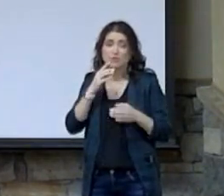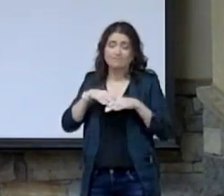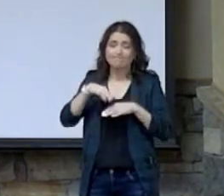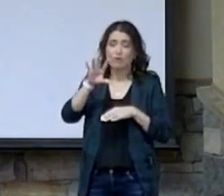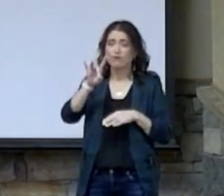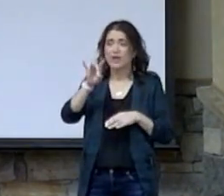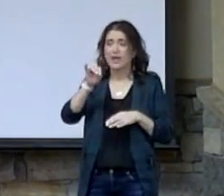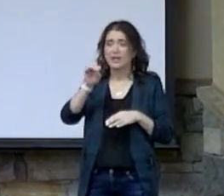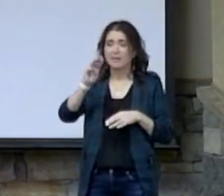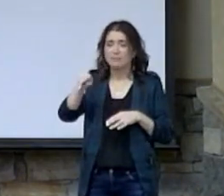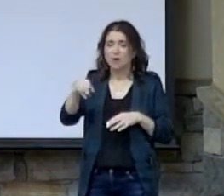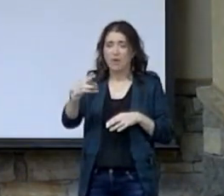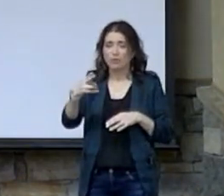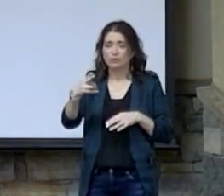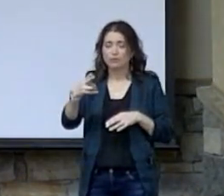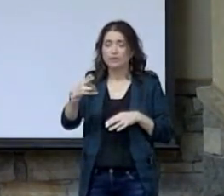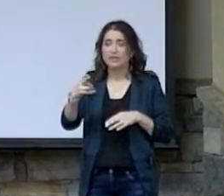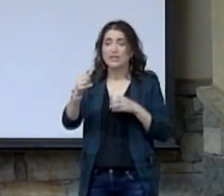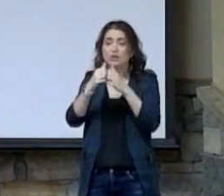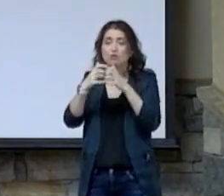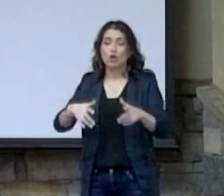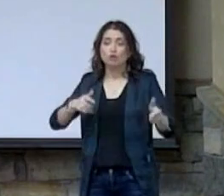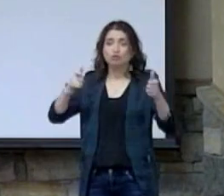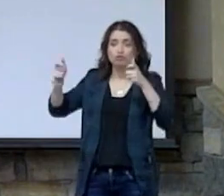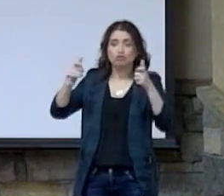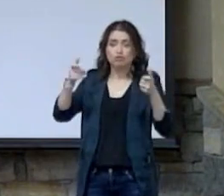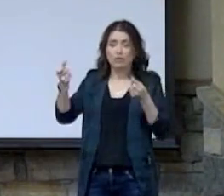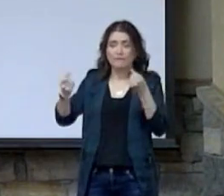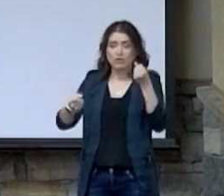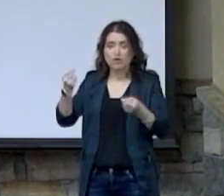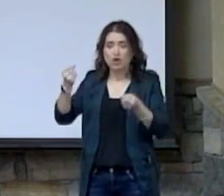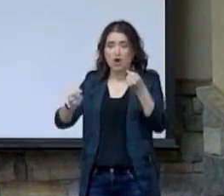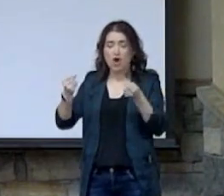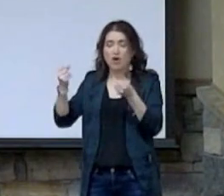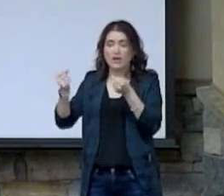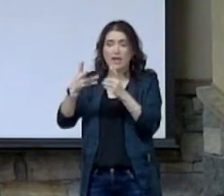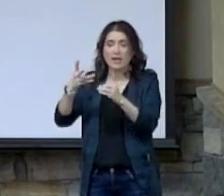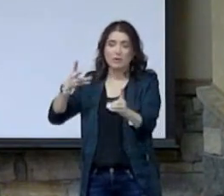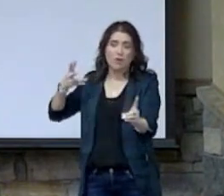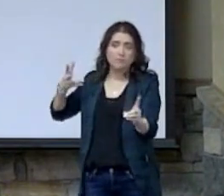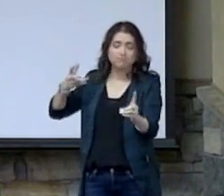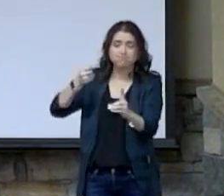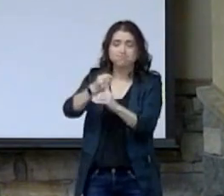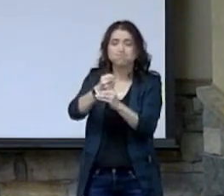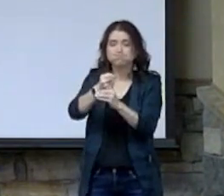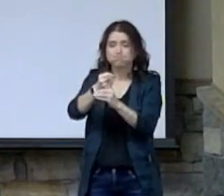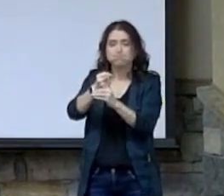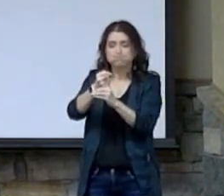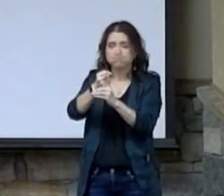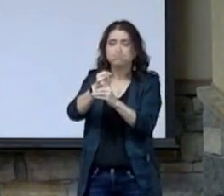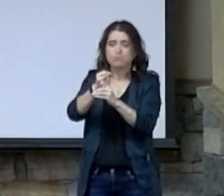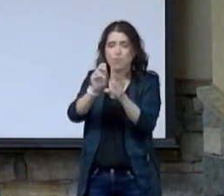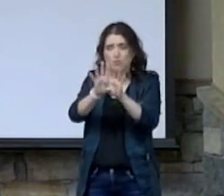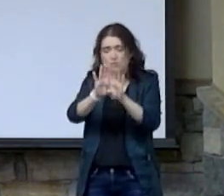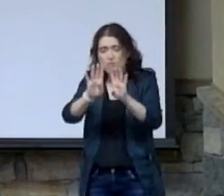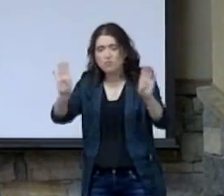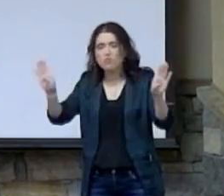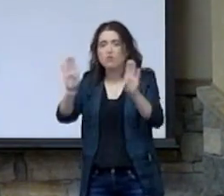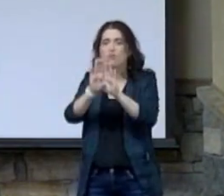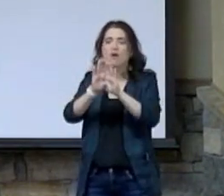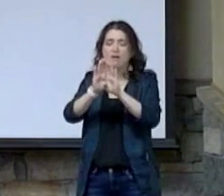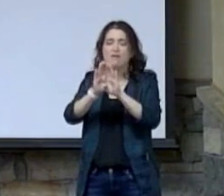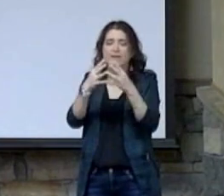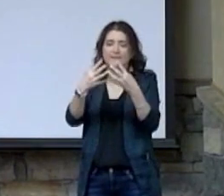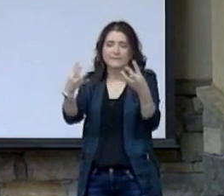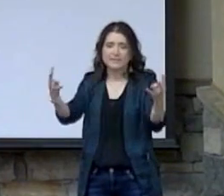hour. He would lose control of the car, and he would smash into a brick wall and an iron fence. He would